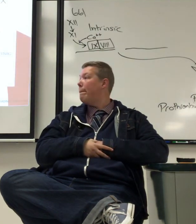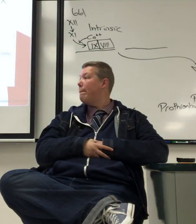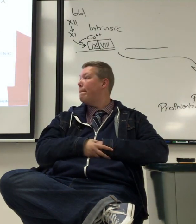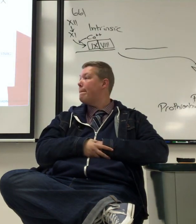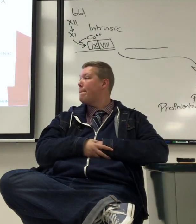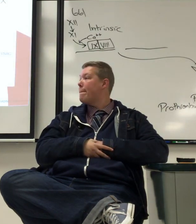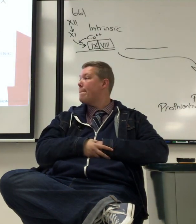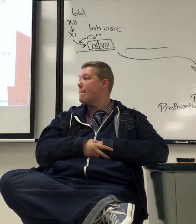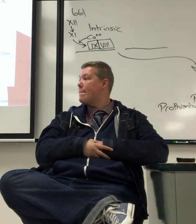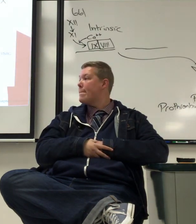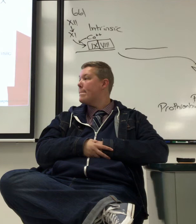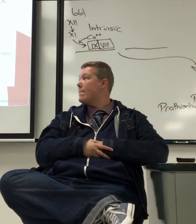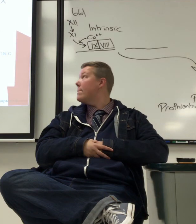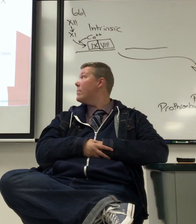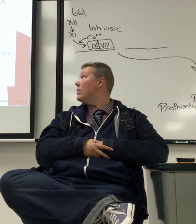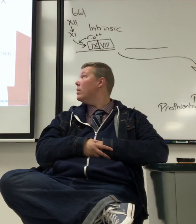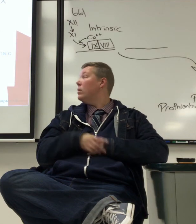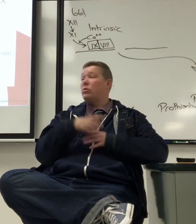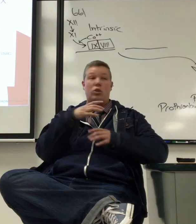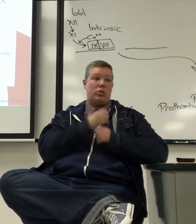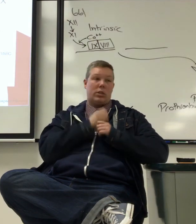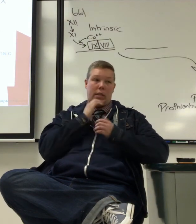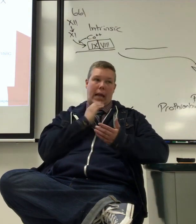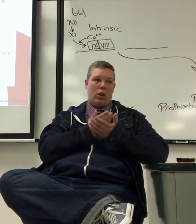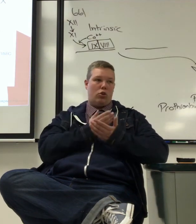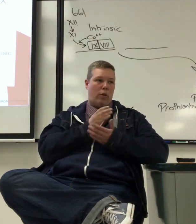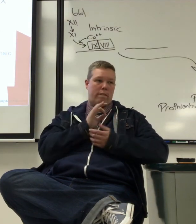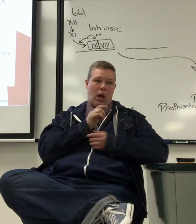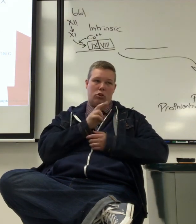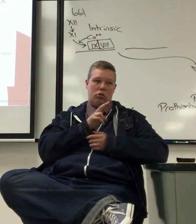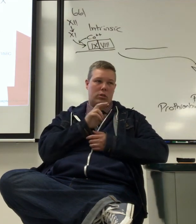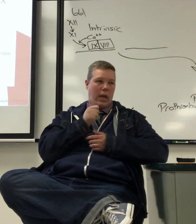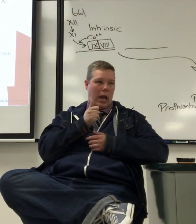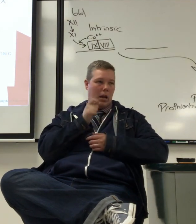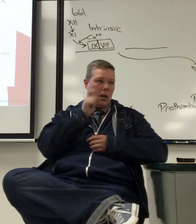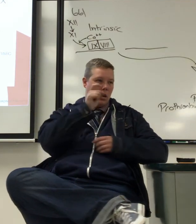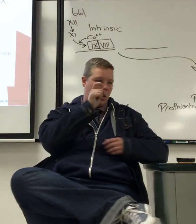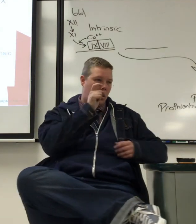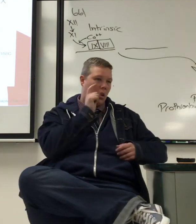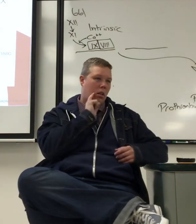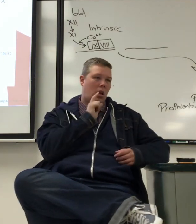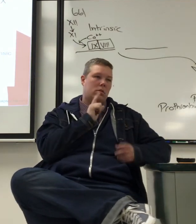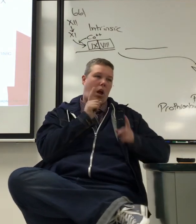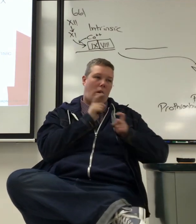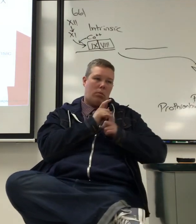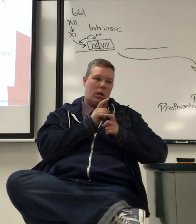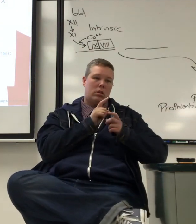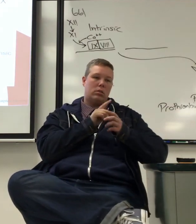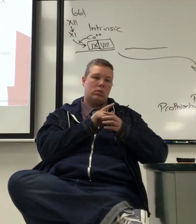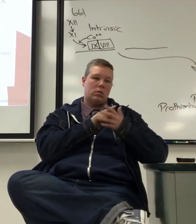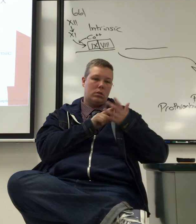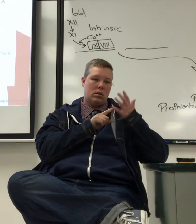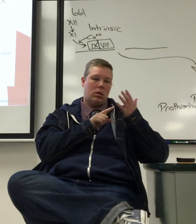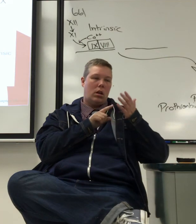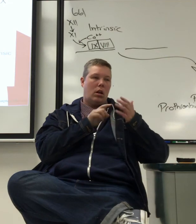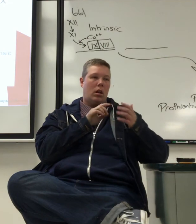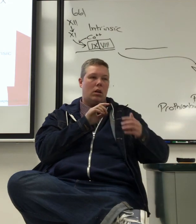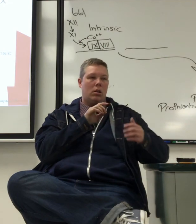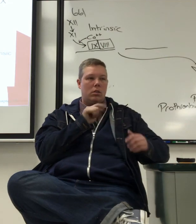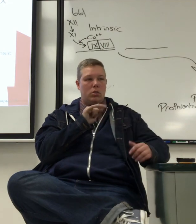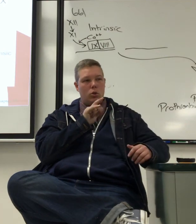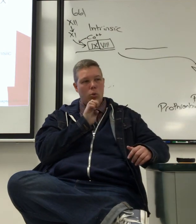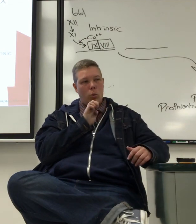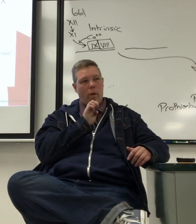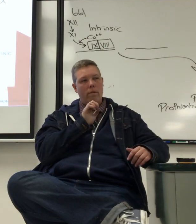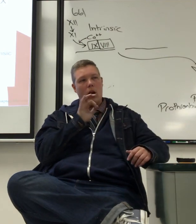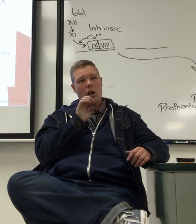So what we're doing is we just get to factor 10. Those complexes, tissue factor 7 and 9 and 8,